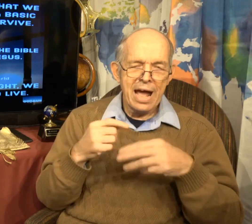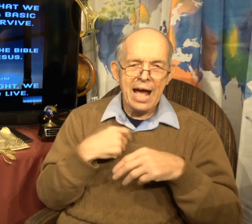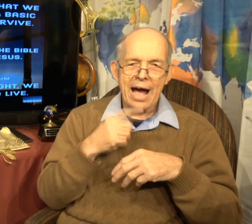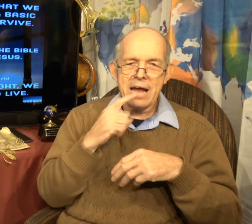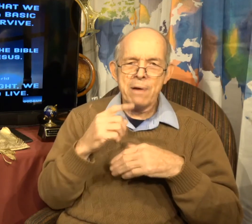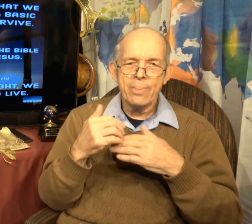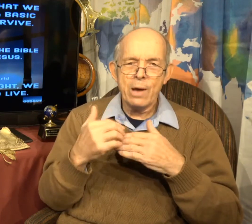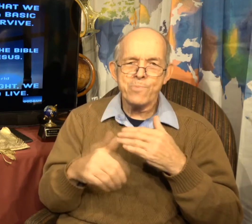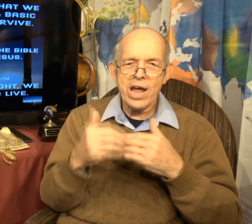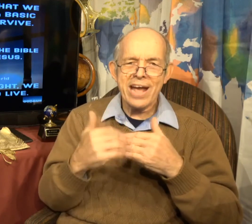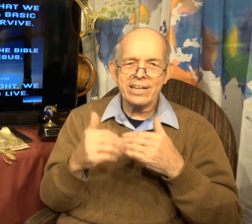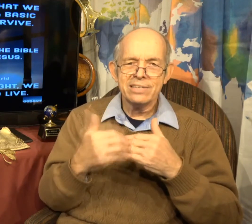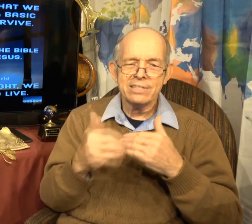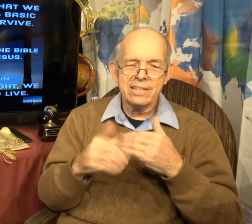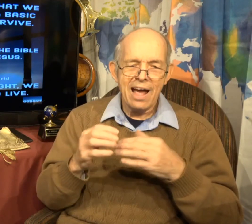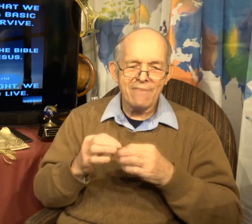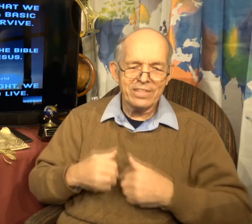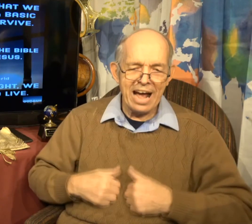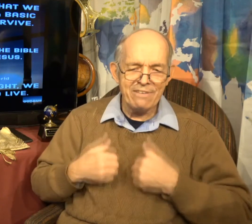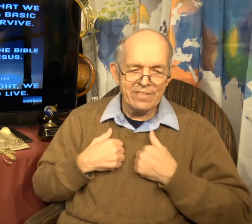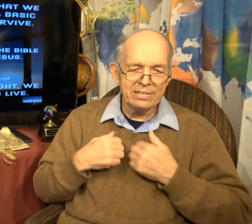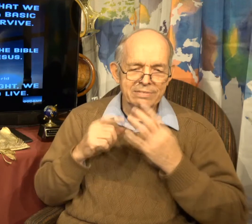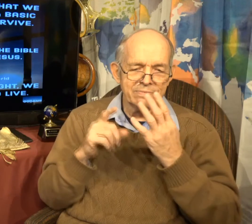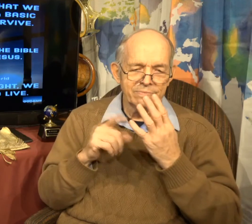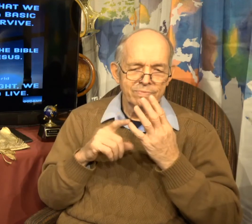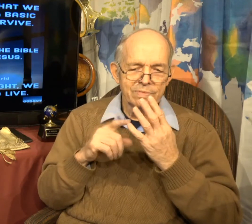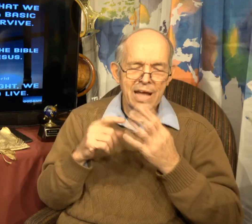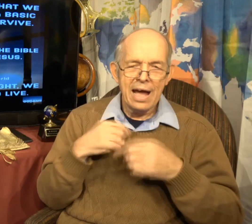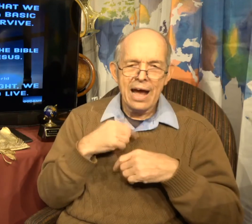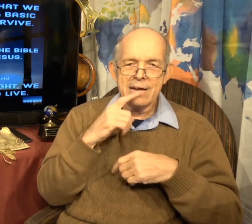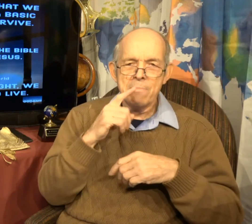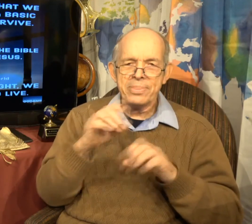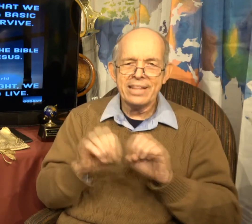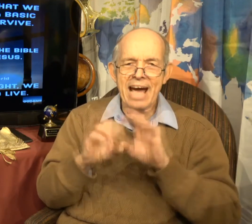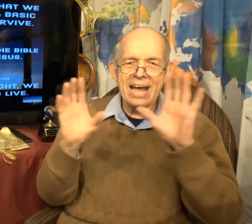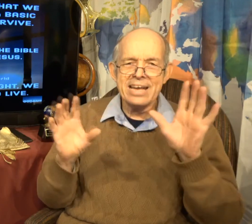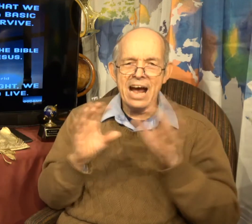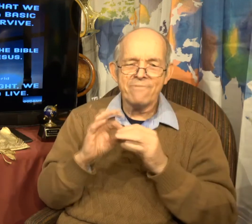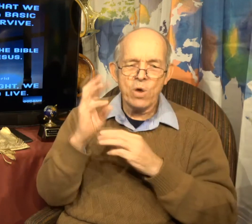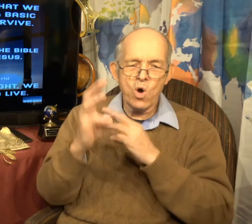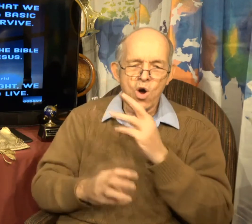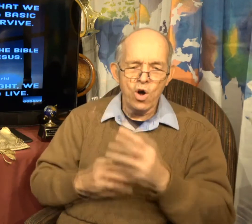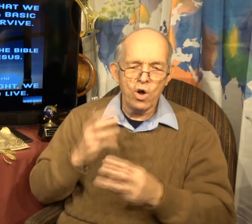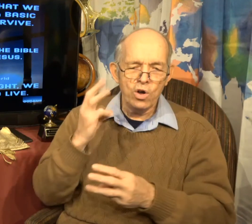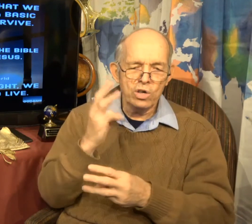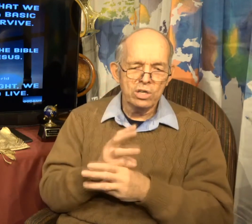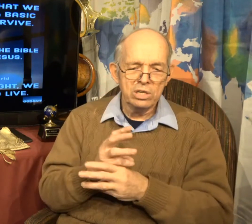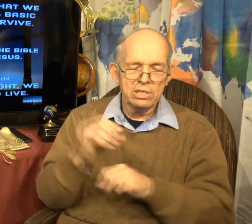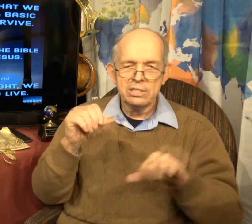I am the bread of life. I am the light of the world.